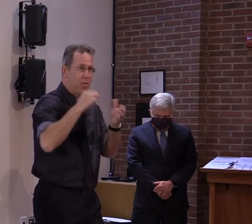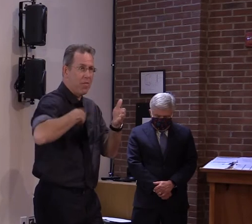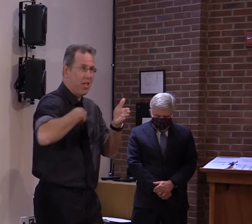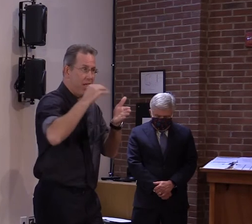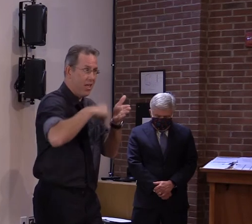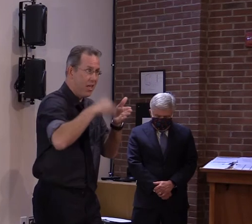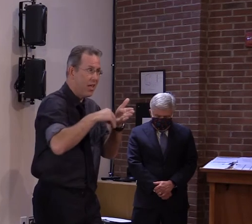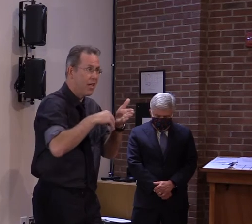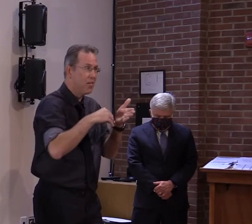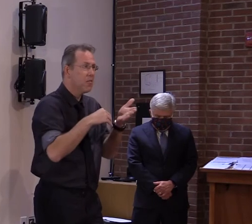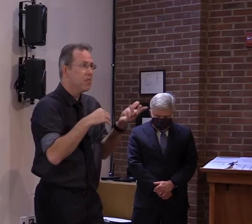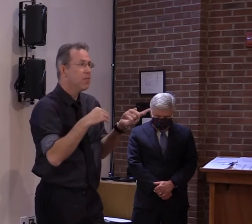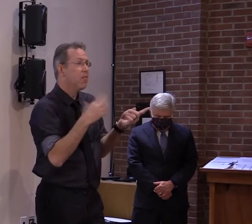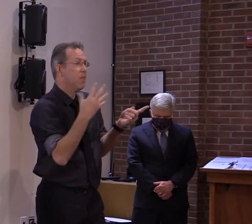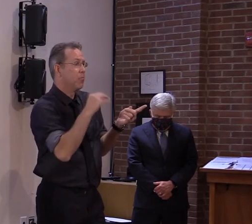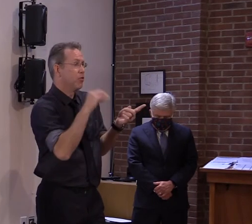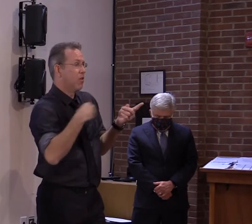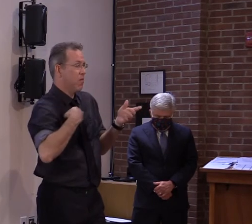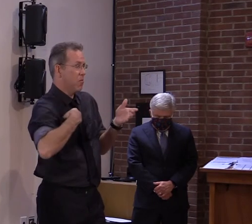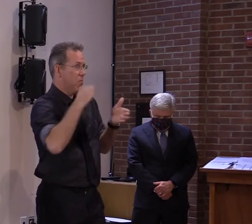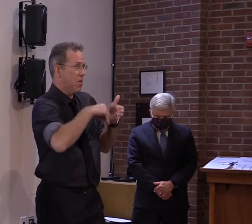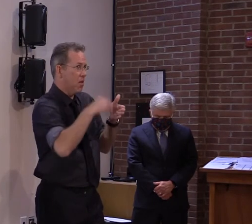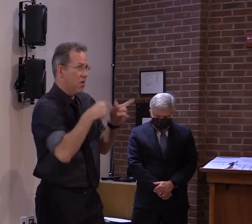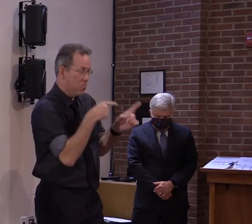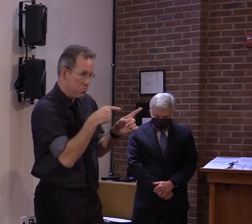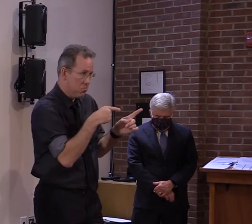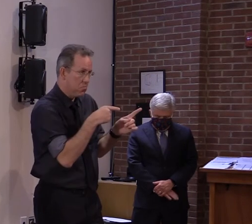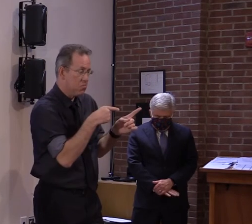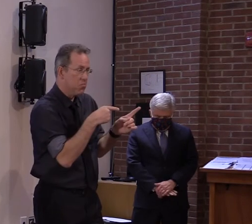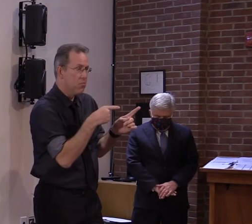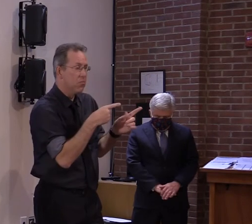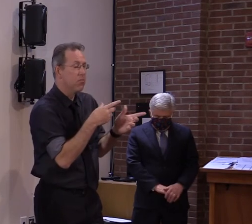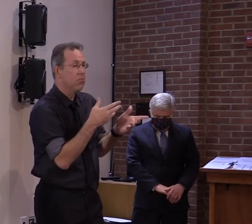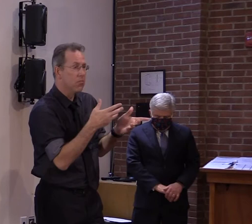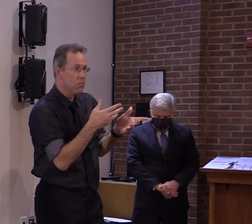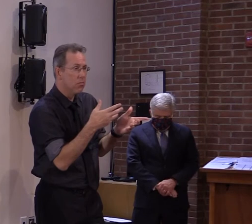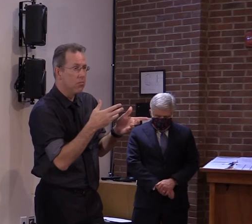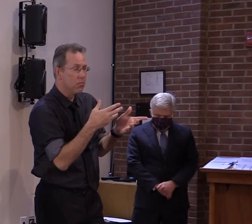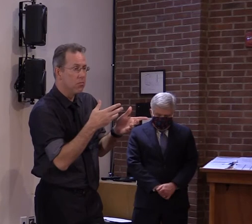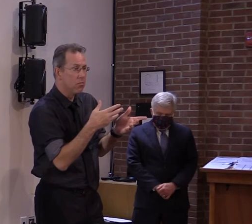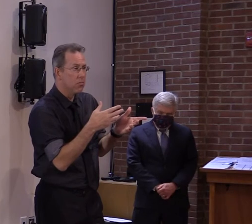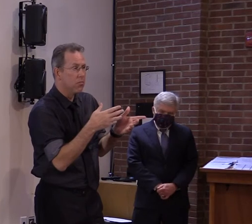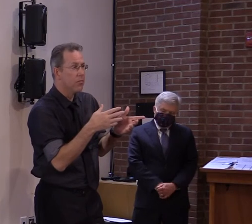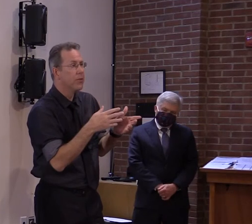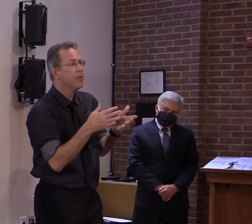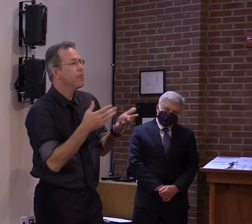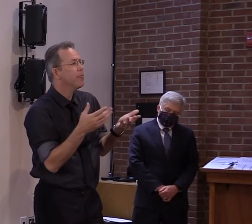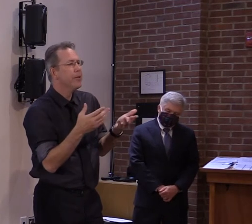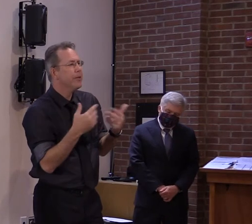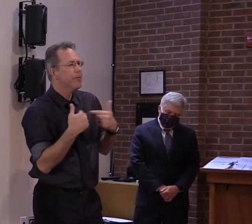that's not, you know, unfortunately or traditionally, we don't typically count